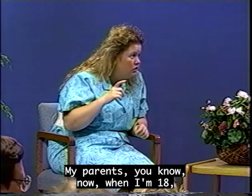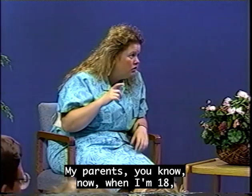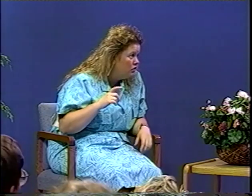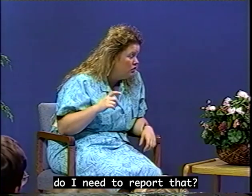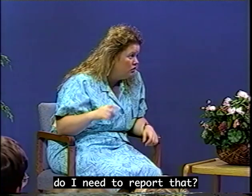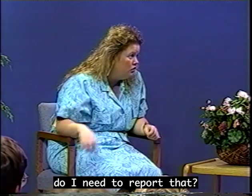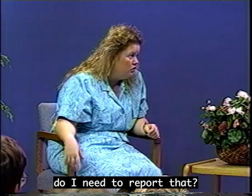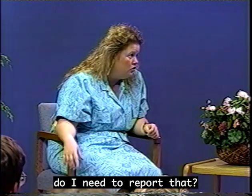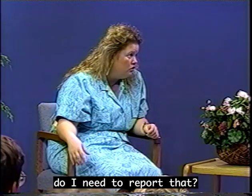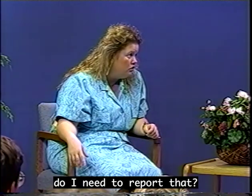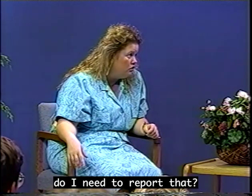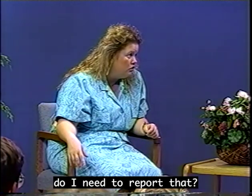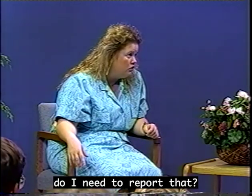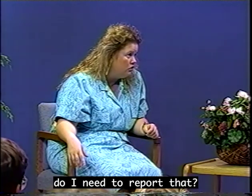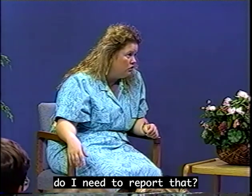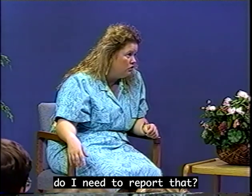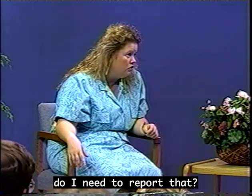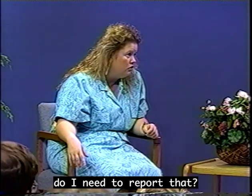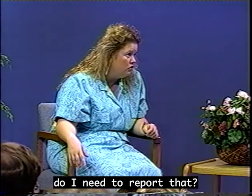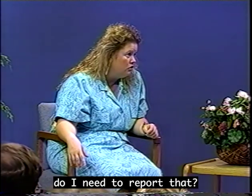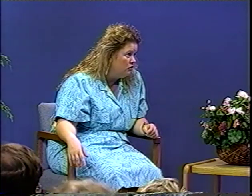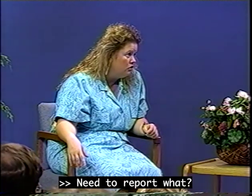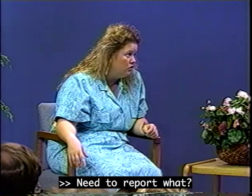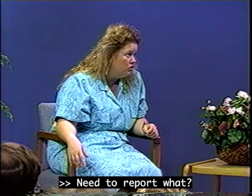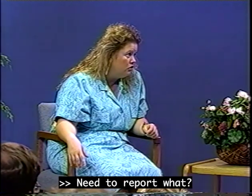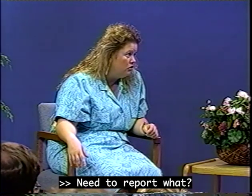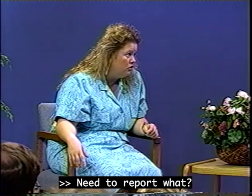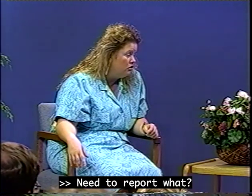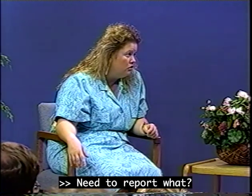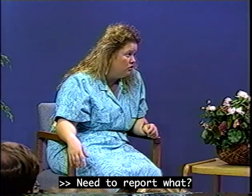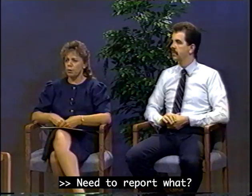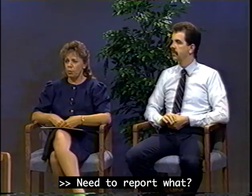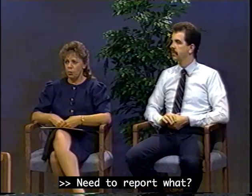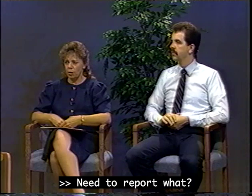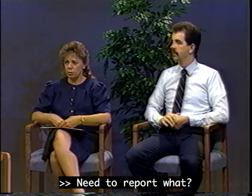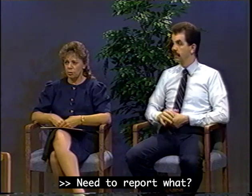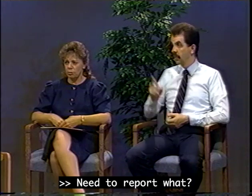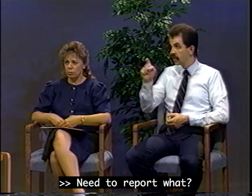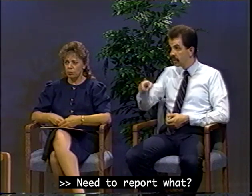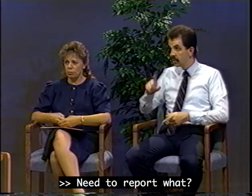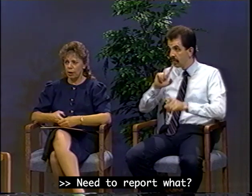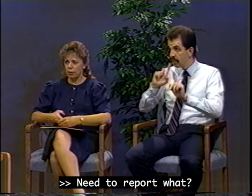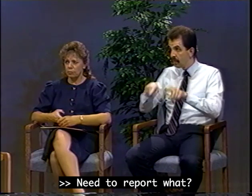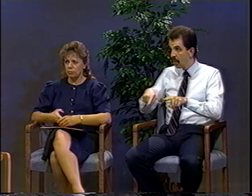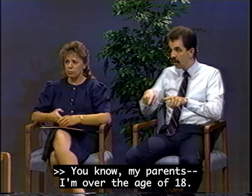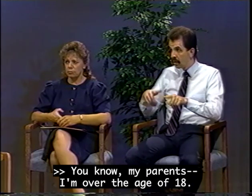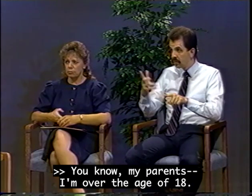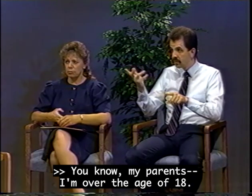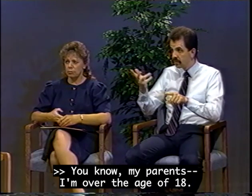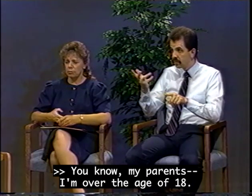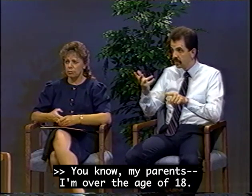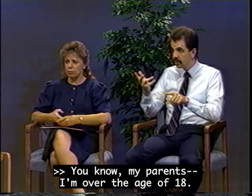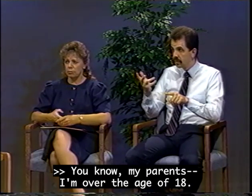now when I'm 18, do I need to report that? Need to report what?